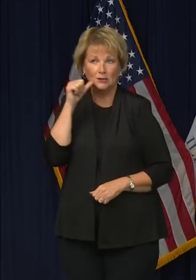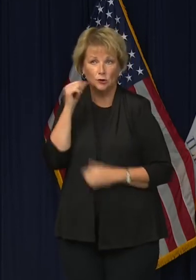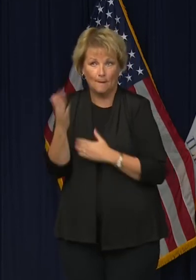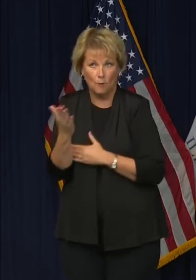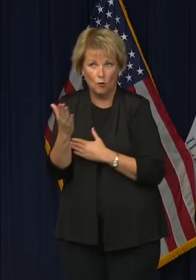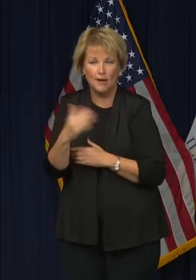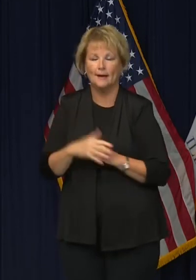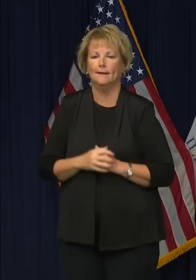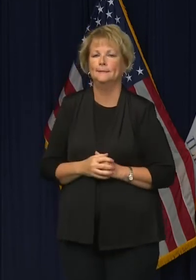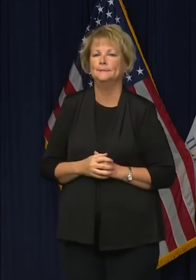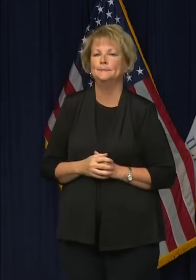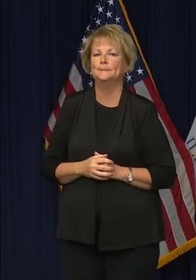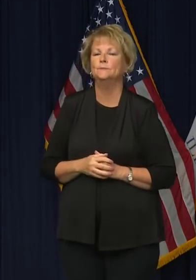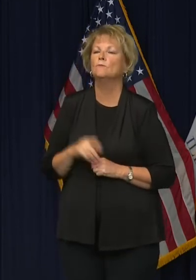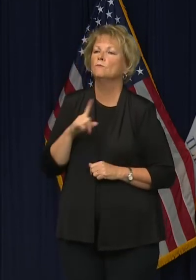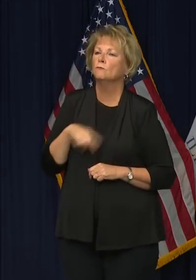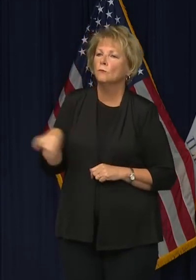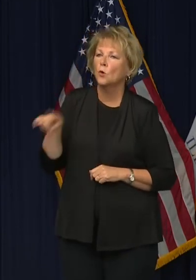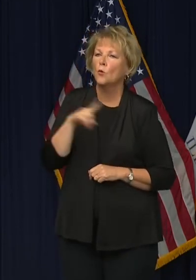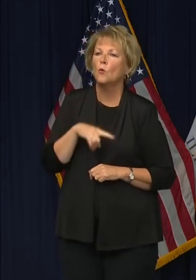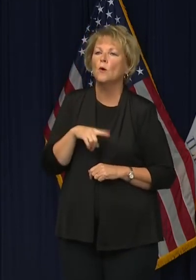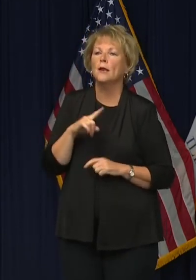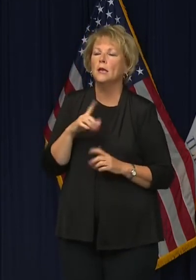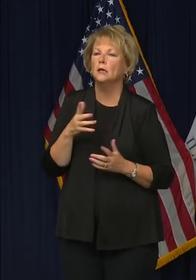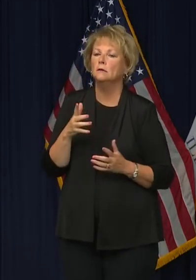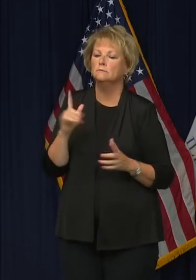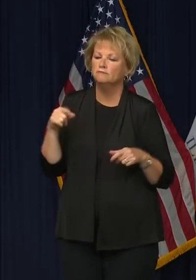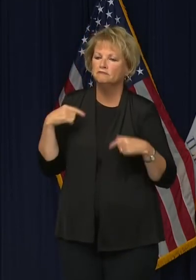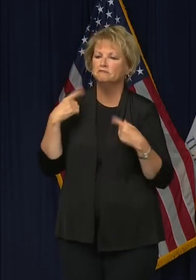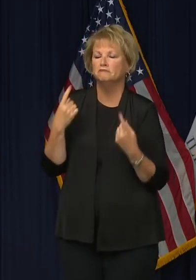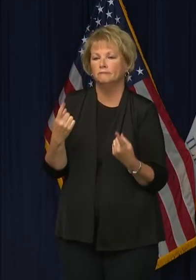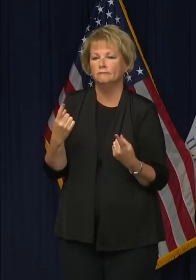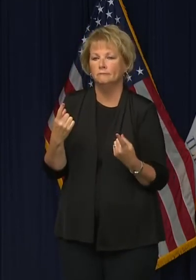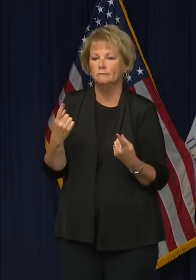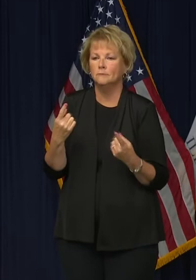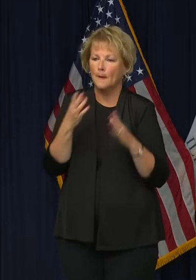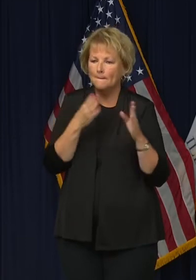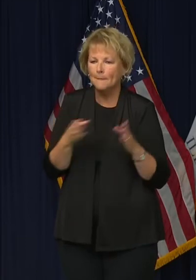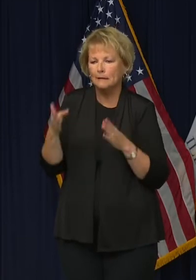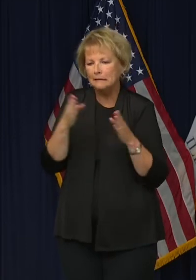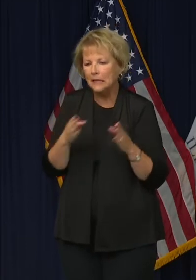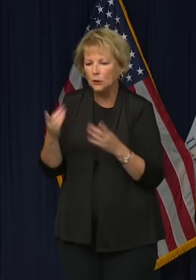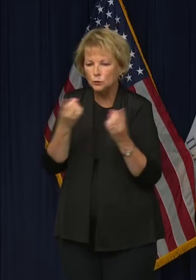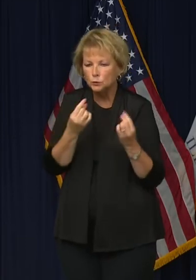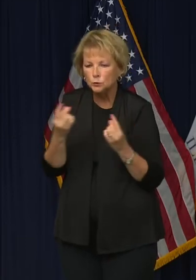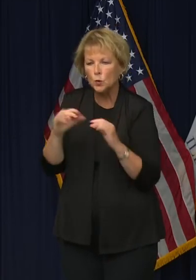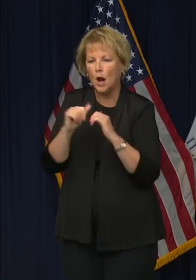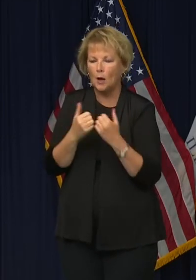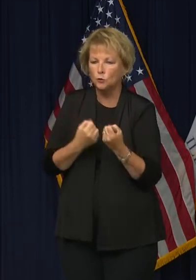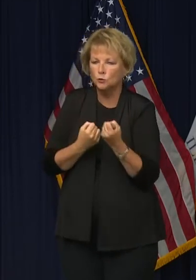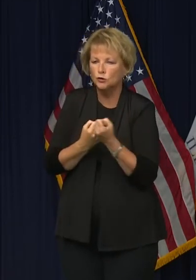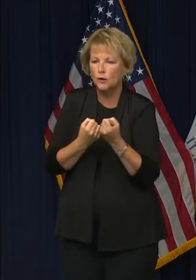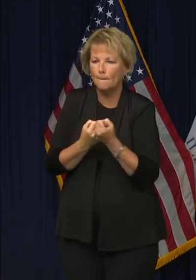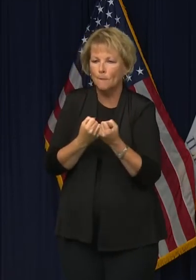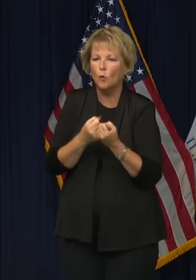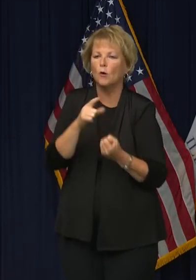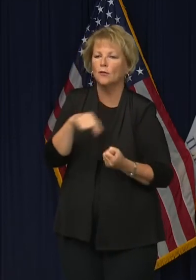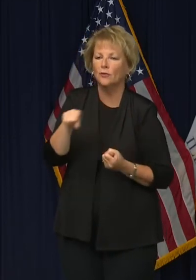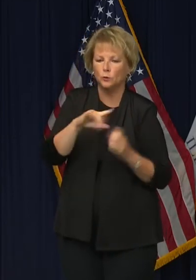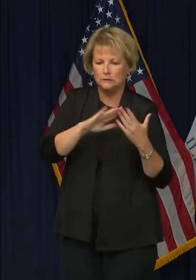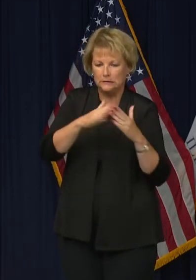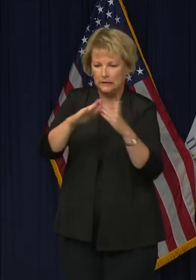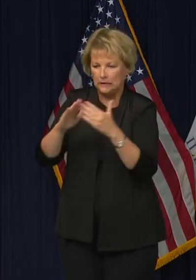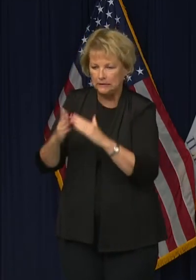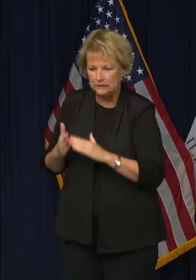morning. We have all along had plans in place to be supportive to our